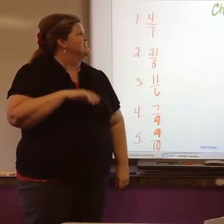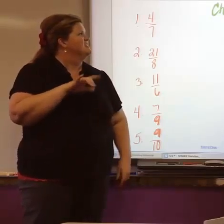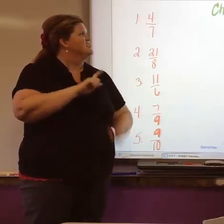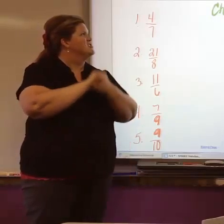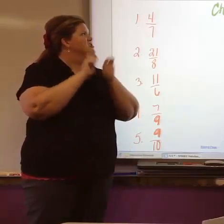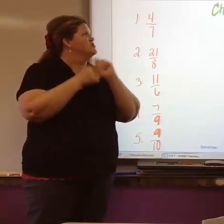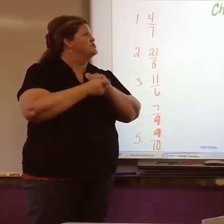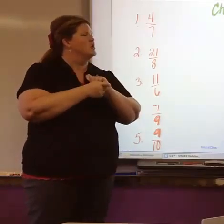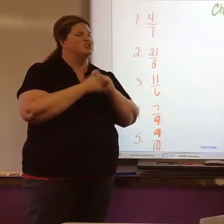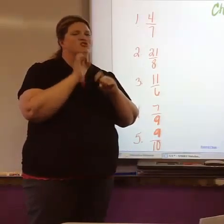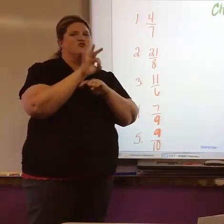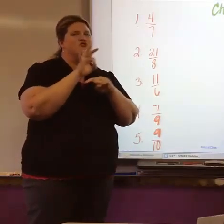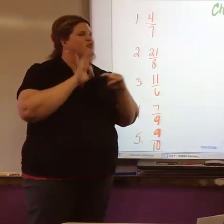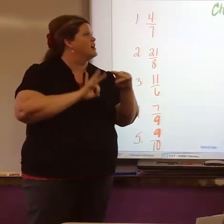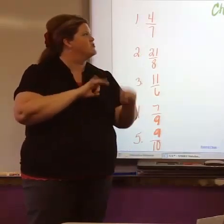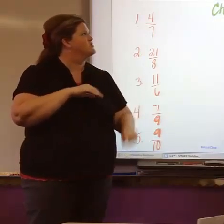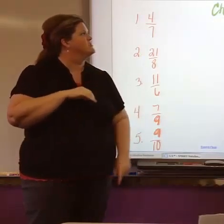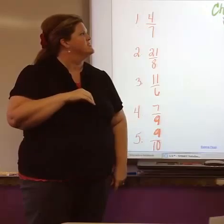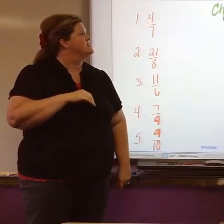Fractions